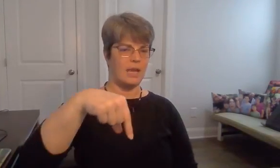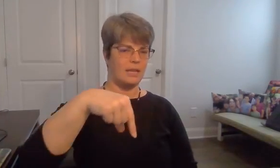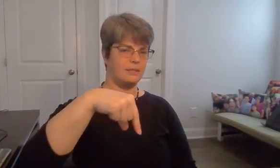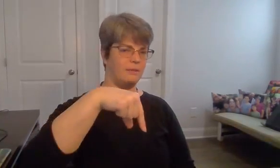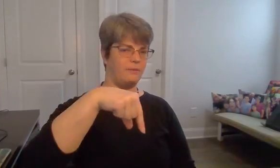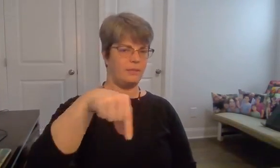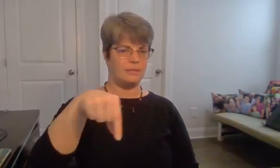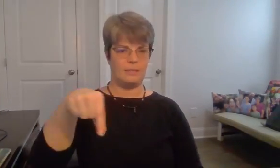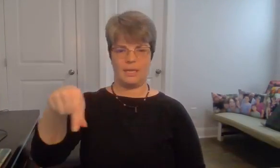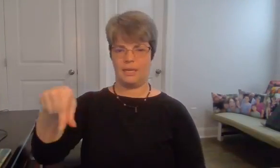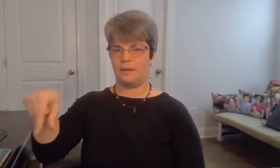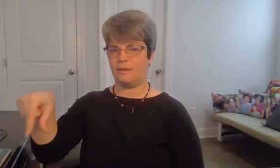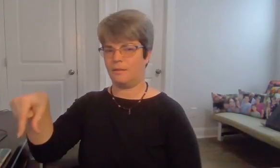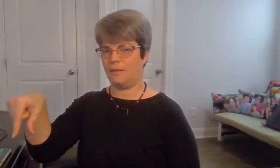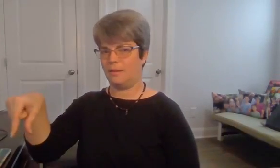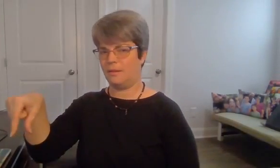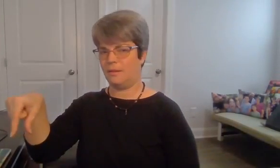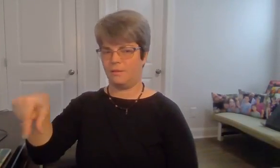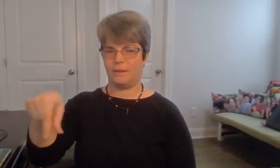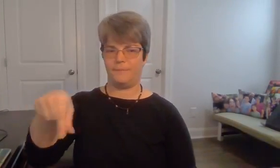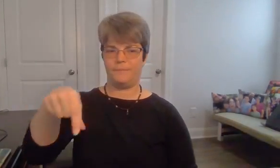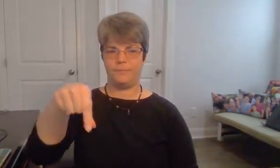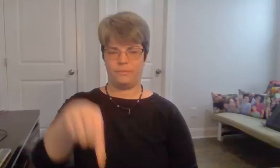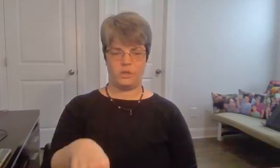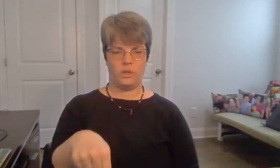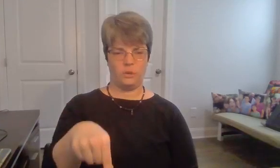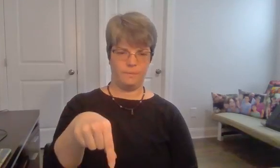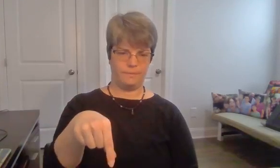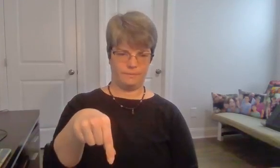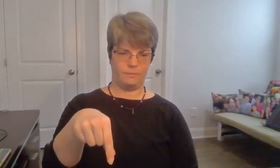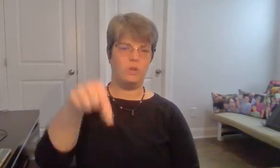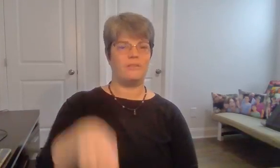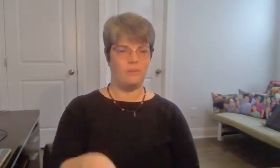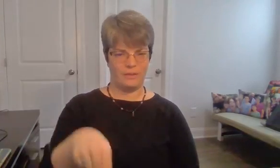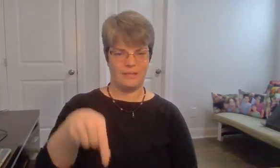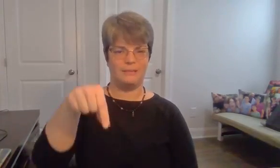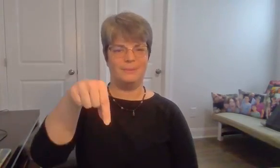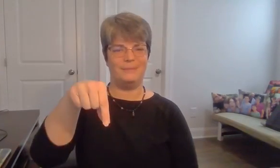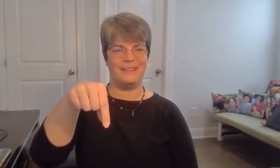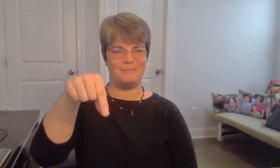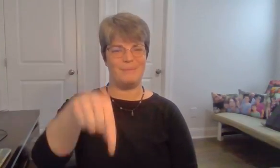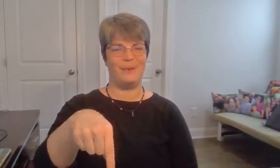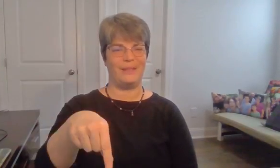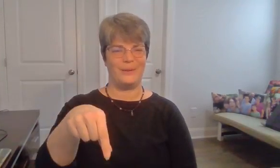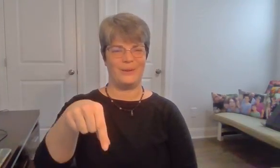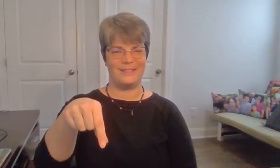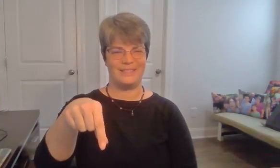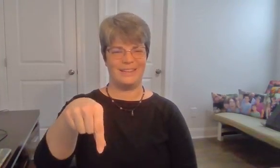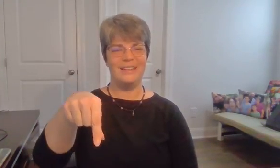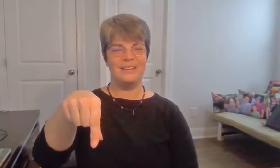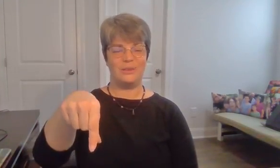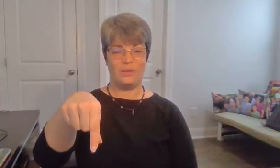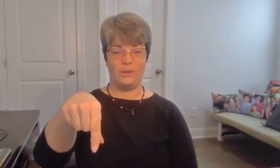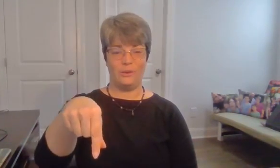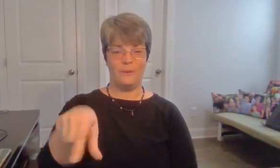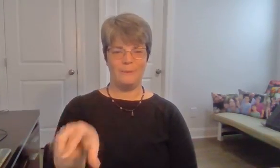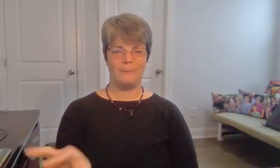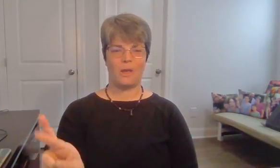So I don't know if you can see my hand here, right? Q. Well, you don't have to move it down. That's me putting the quarter in the slot. So Q.